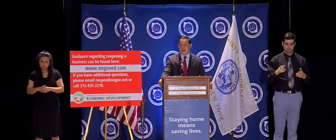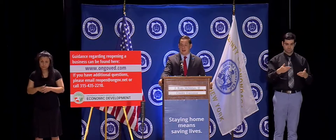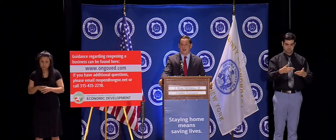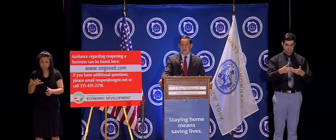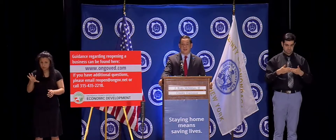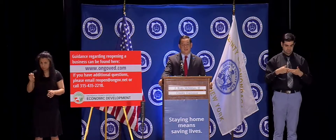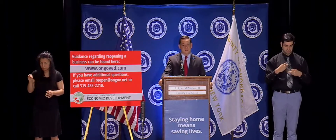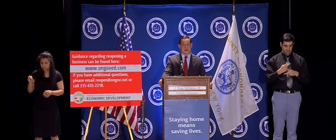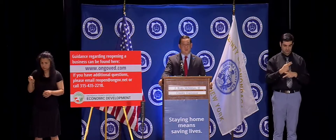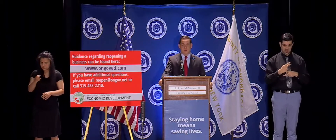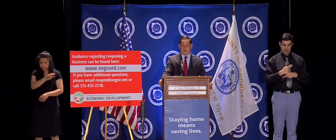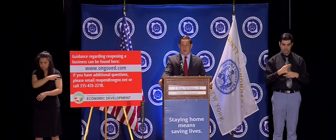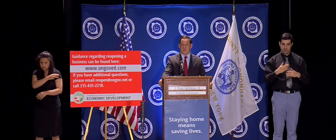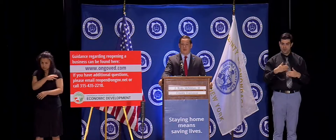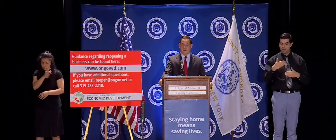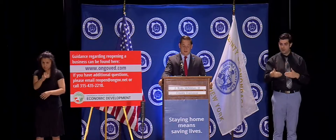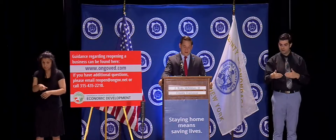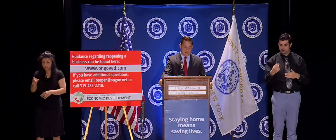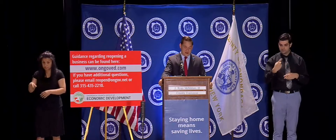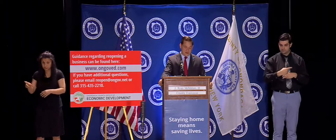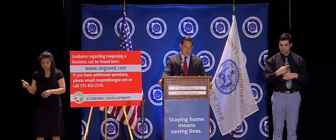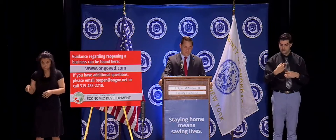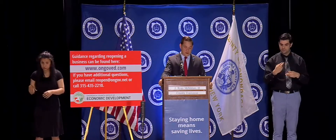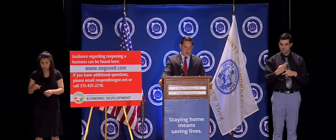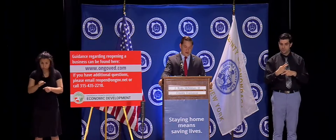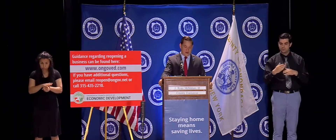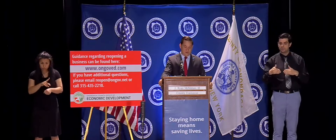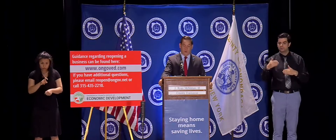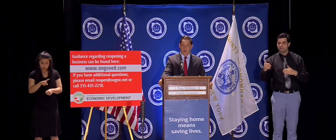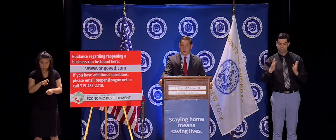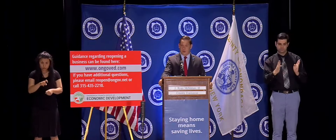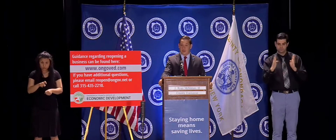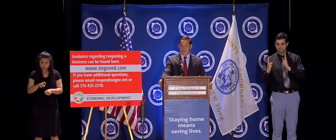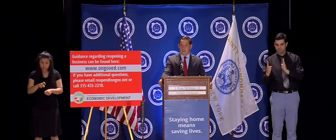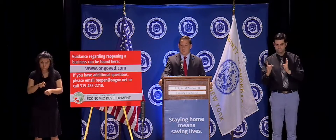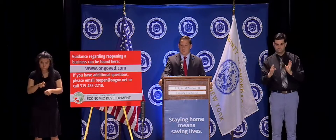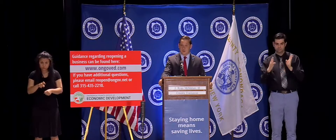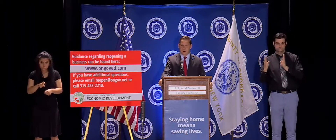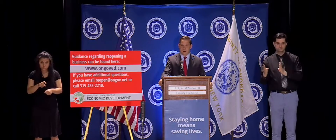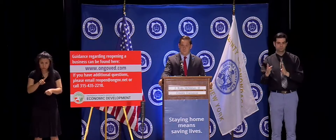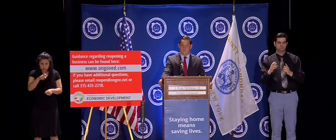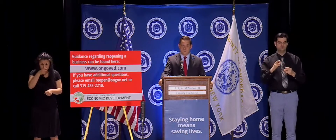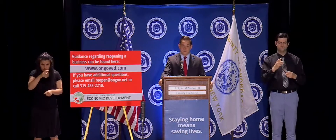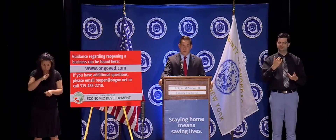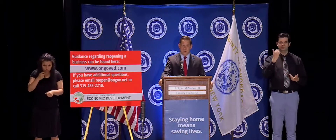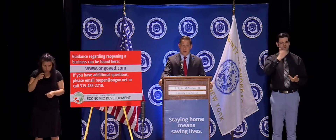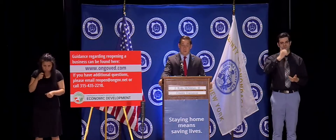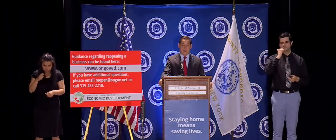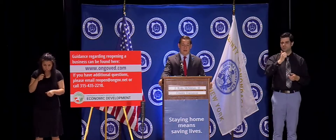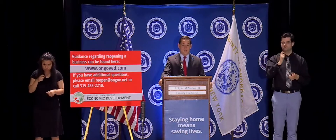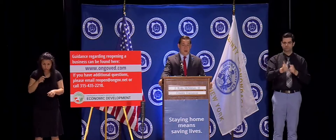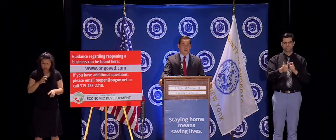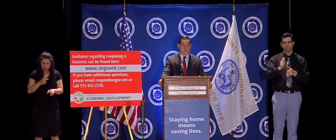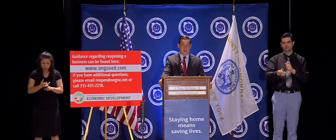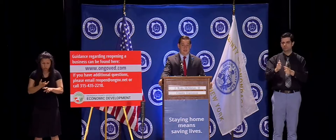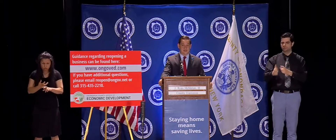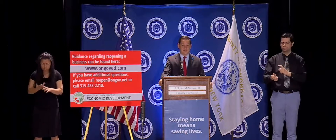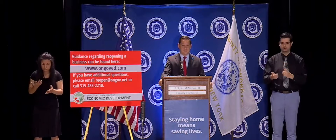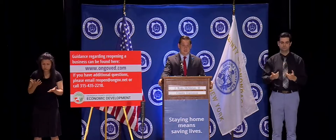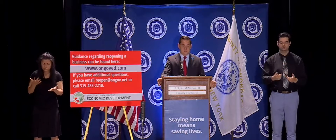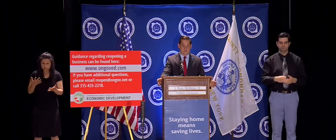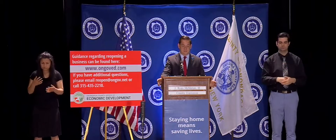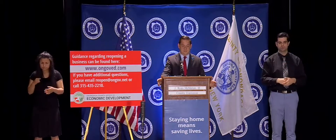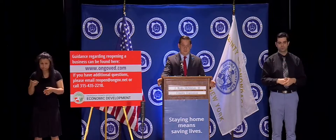next day, because that would be alarming. If you saw 40 new cases in community spread and you got back 1,000